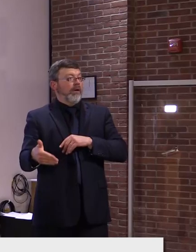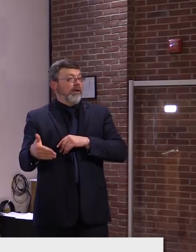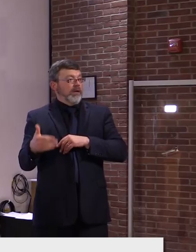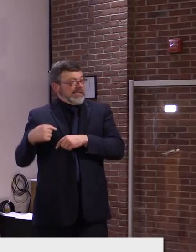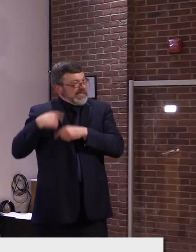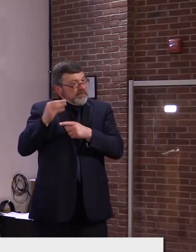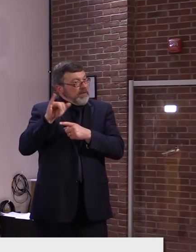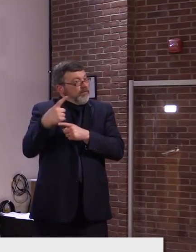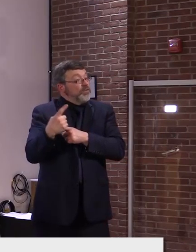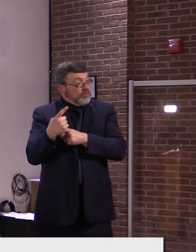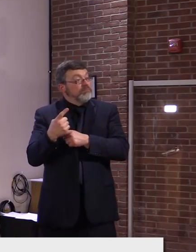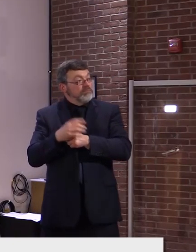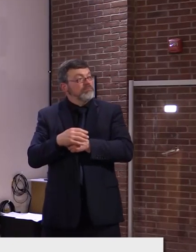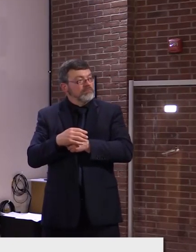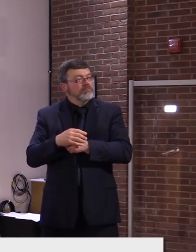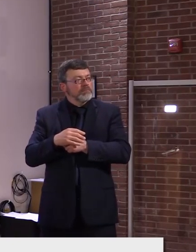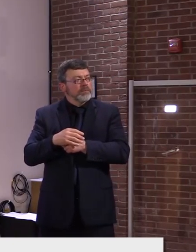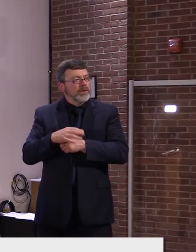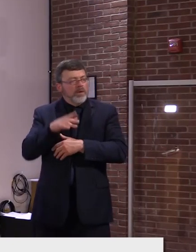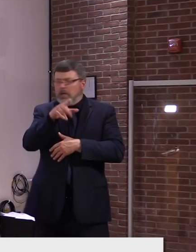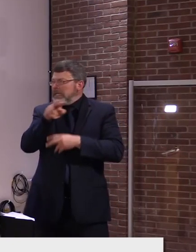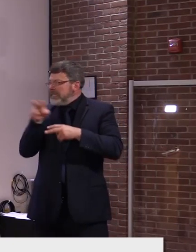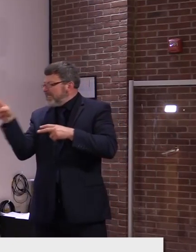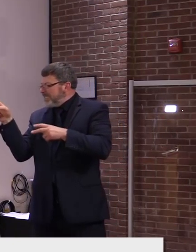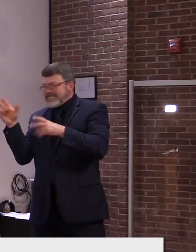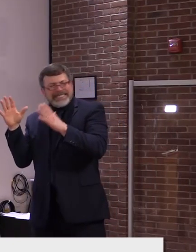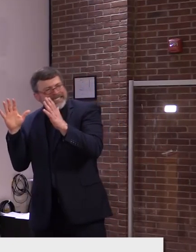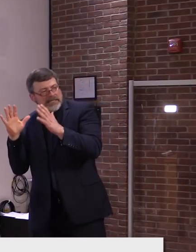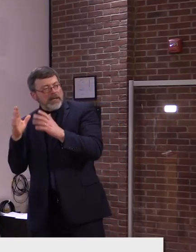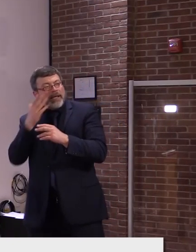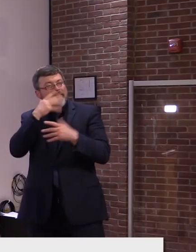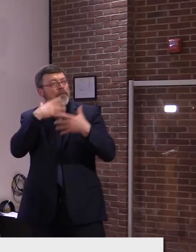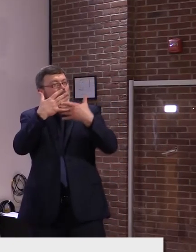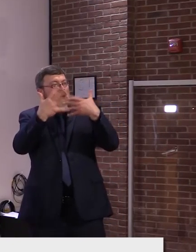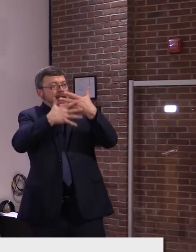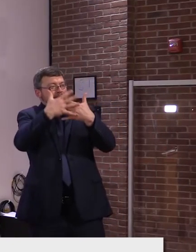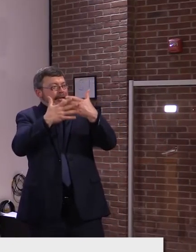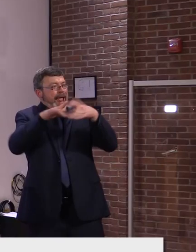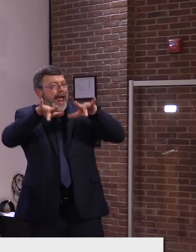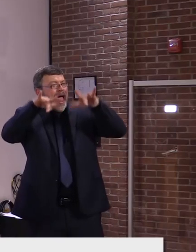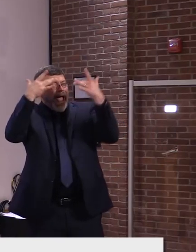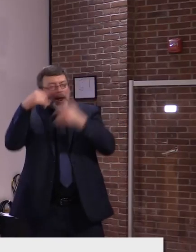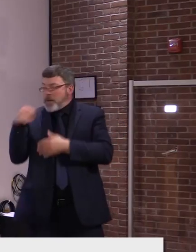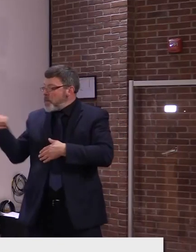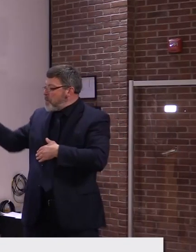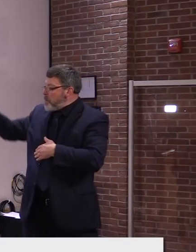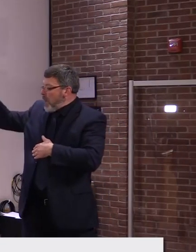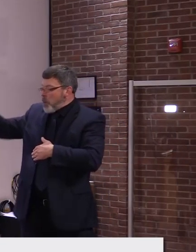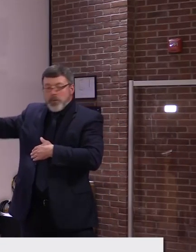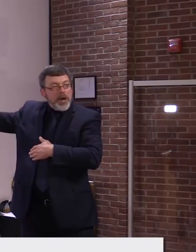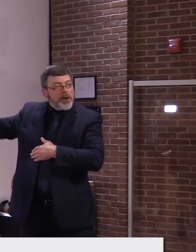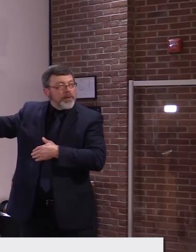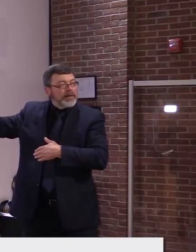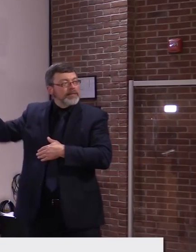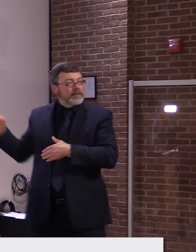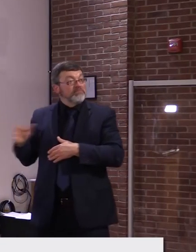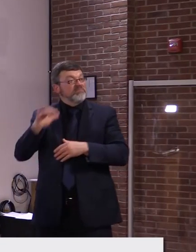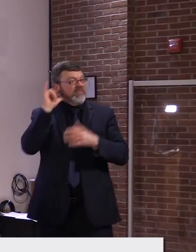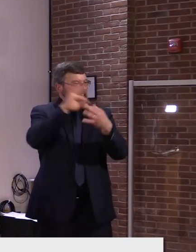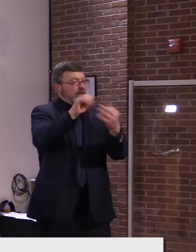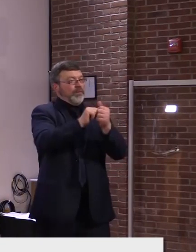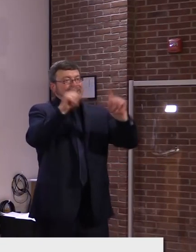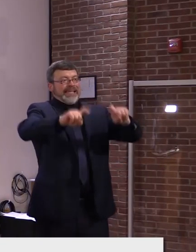It may be a little hard to see on the camera, but the lighter gray is the amount of testing we're doing in Vermont. We